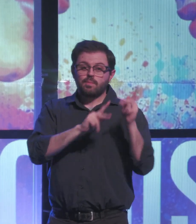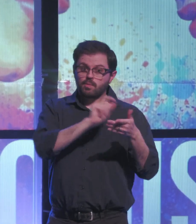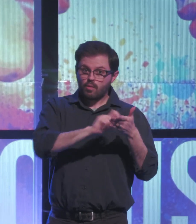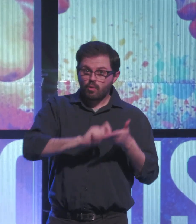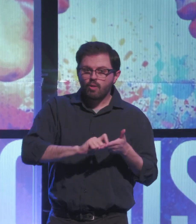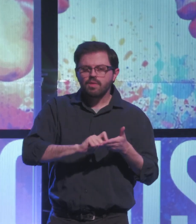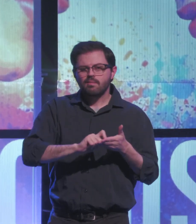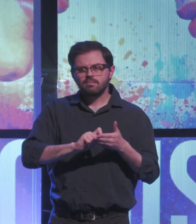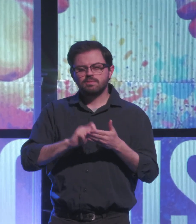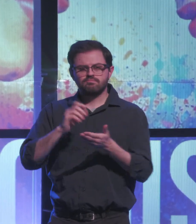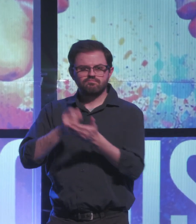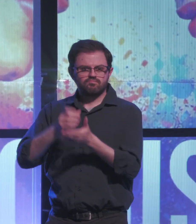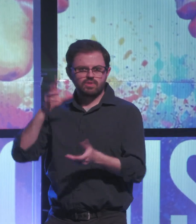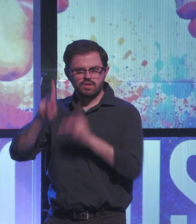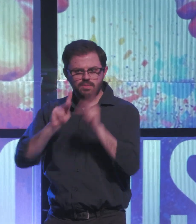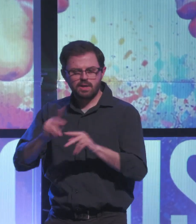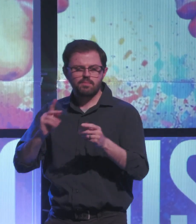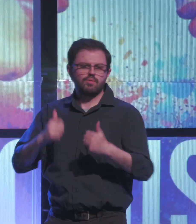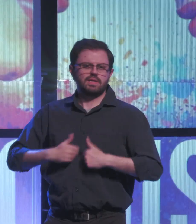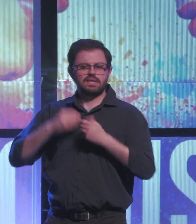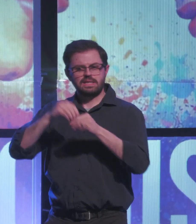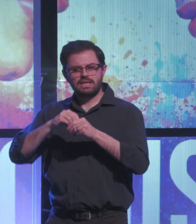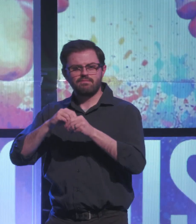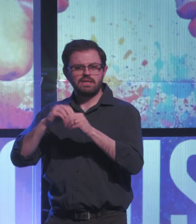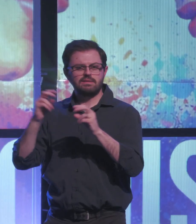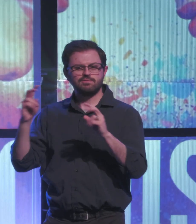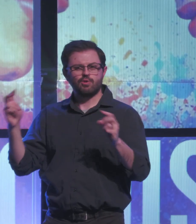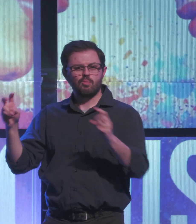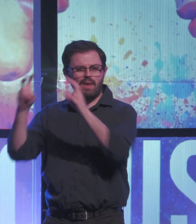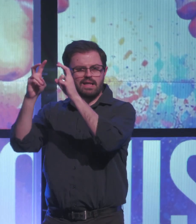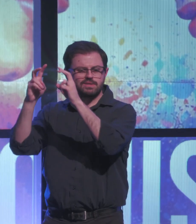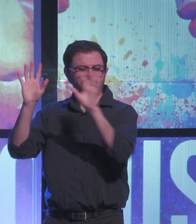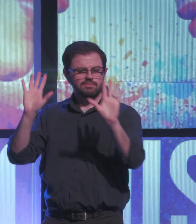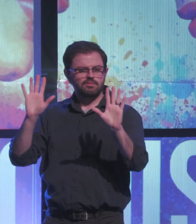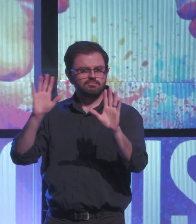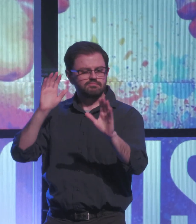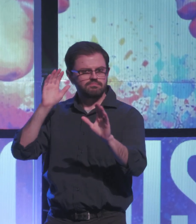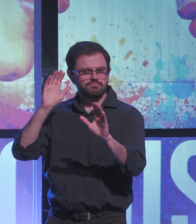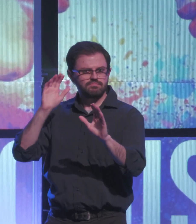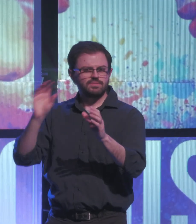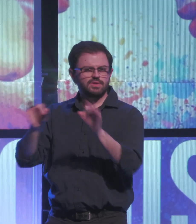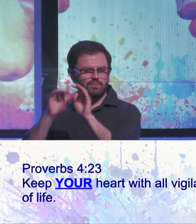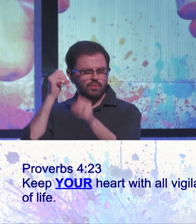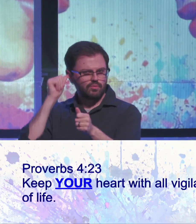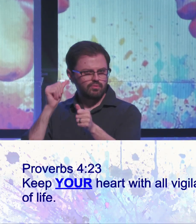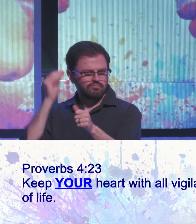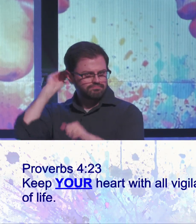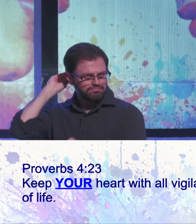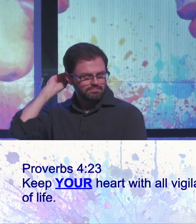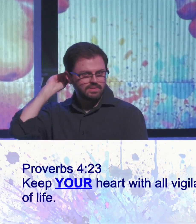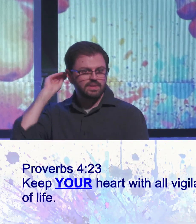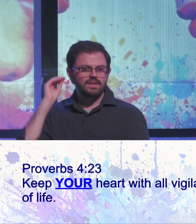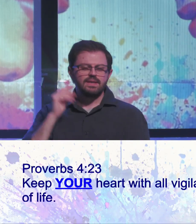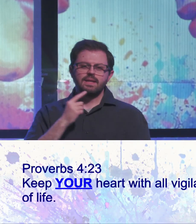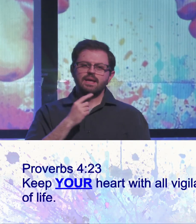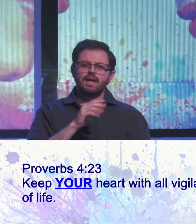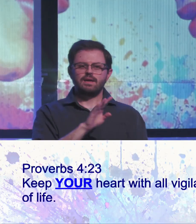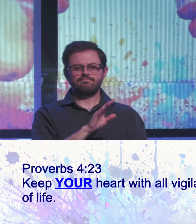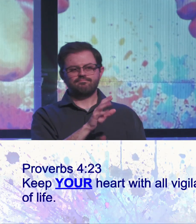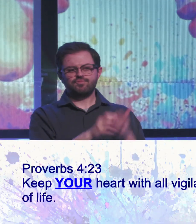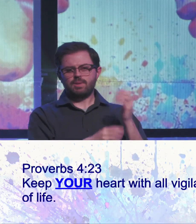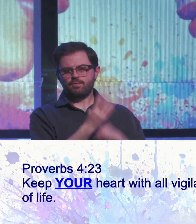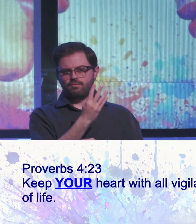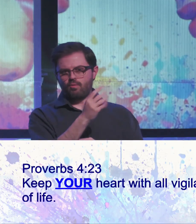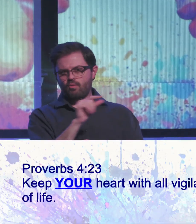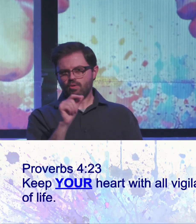all right? So it's always a good thing to keep that in mind, all right? So Proverbs 4:23 says, keep your heart, and that's what we're